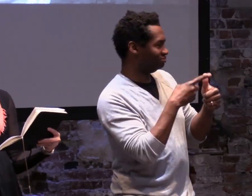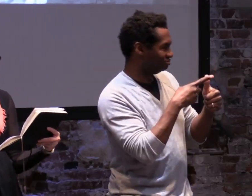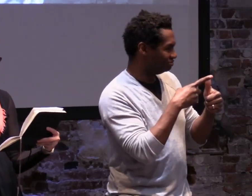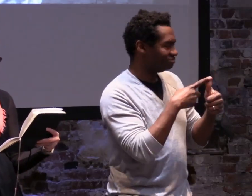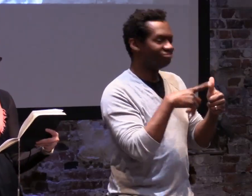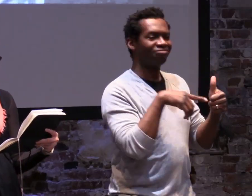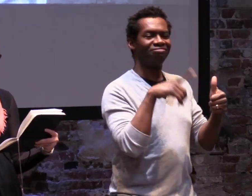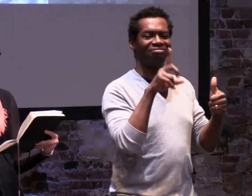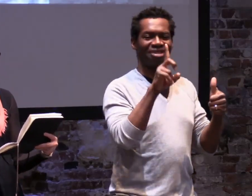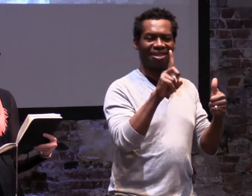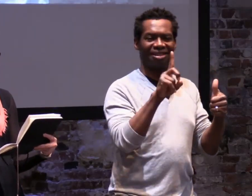Giordano,